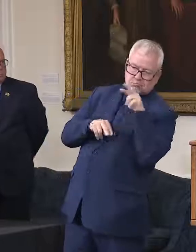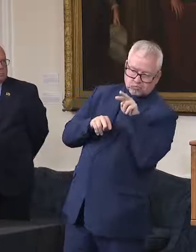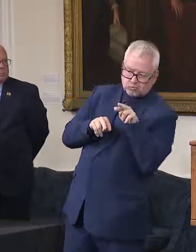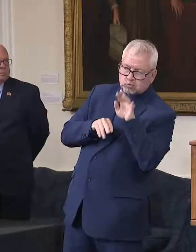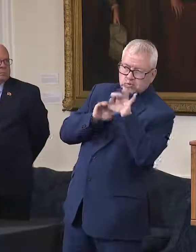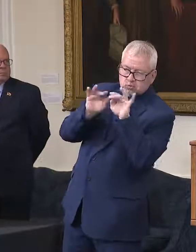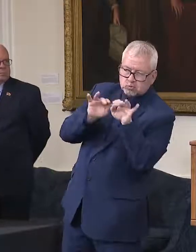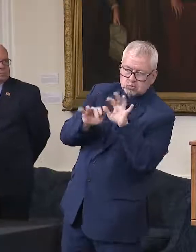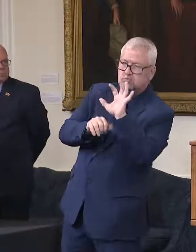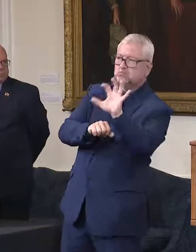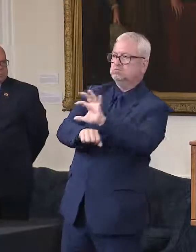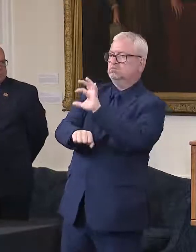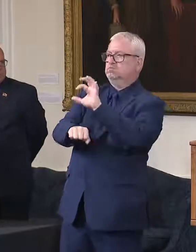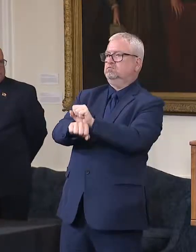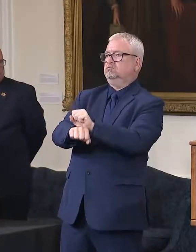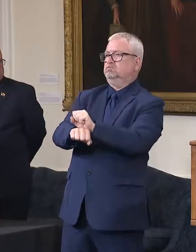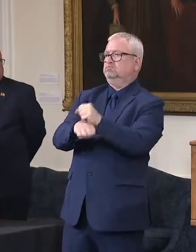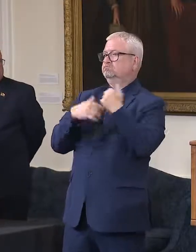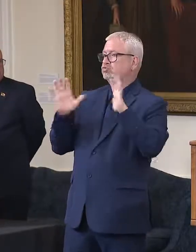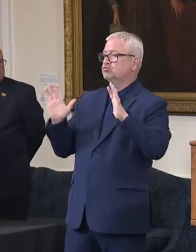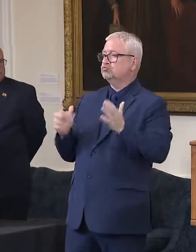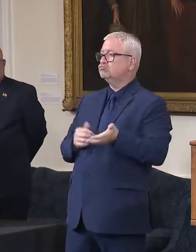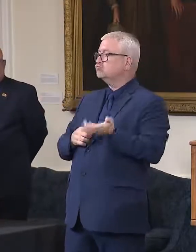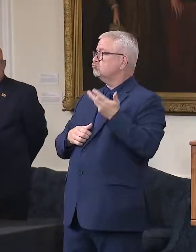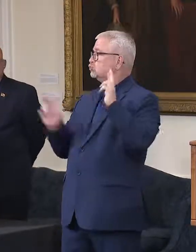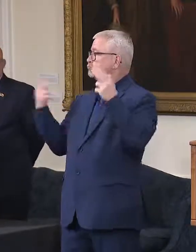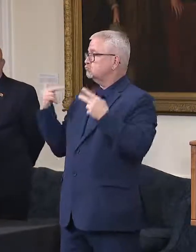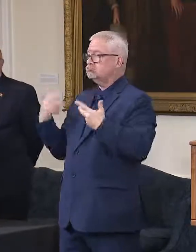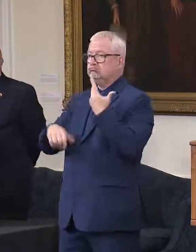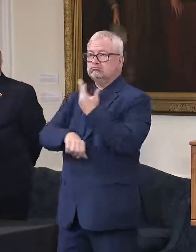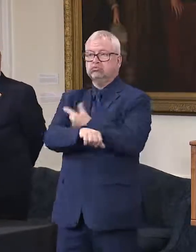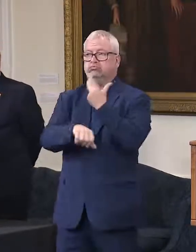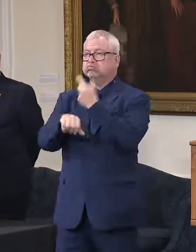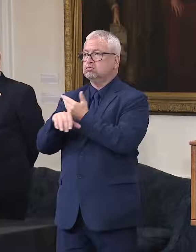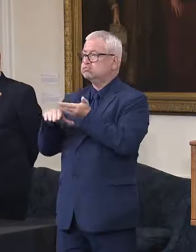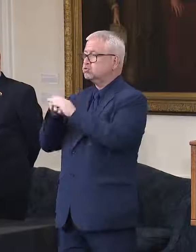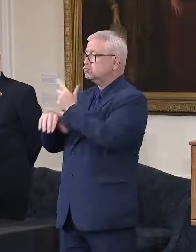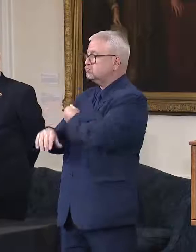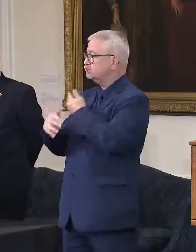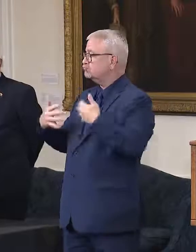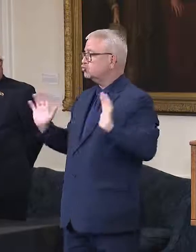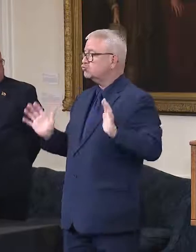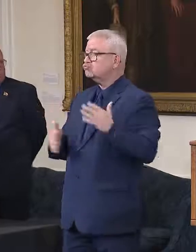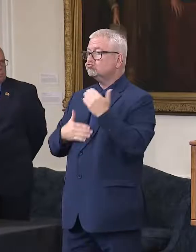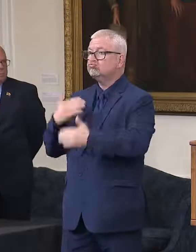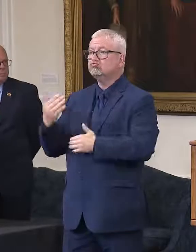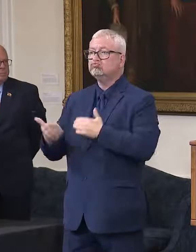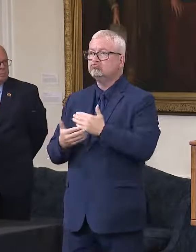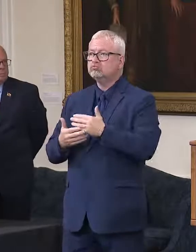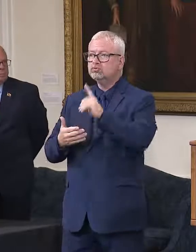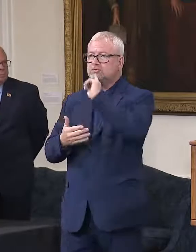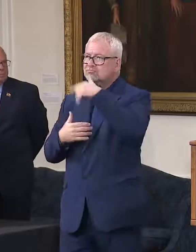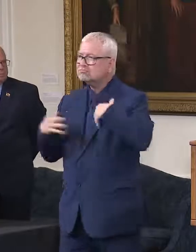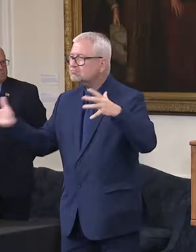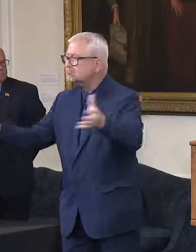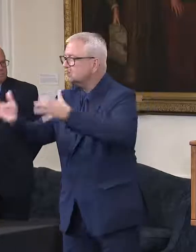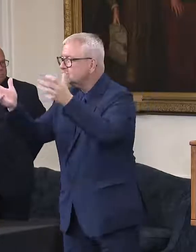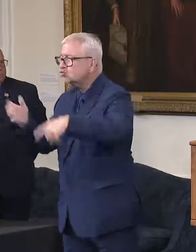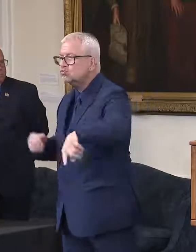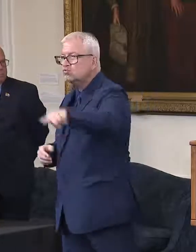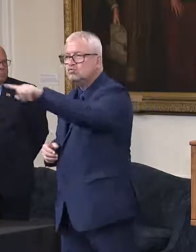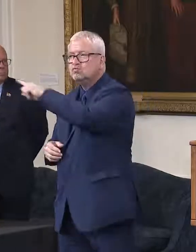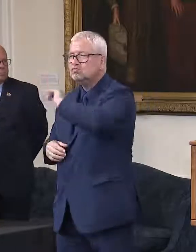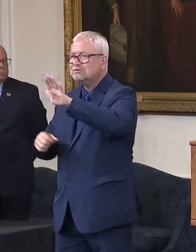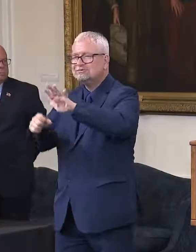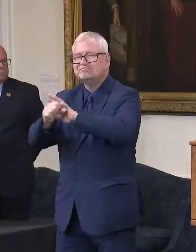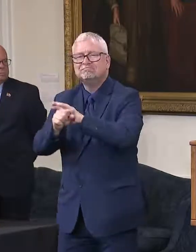we were both got our boosters. So it can be done, and we're urging people, the capacity's out there. And